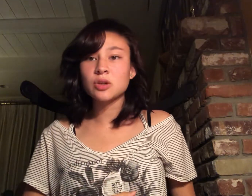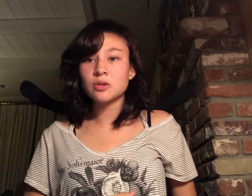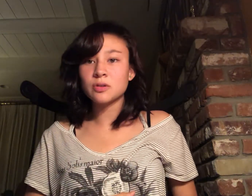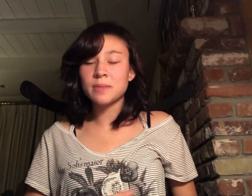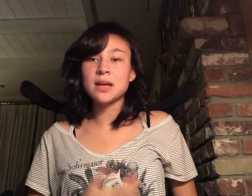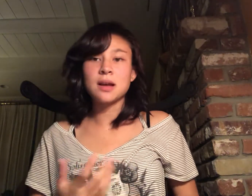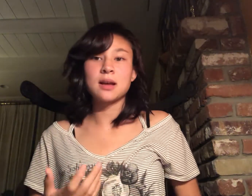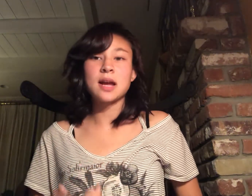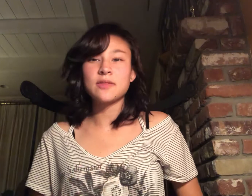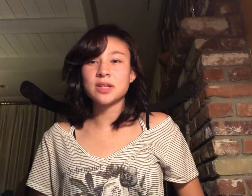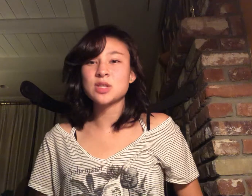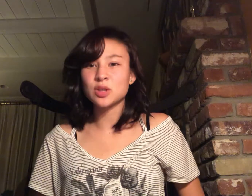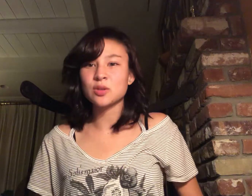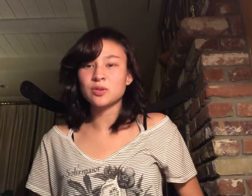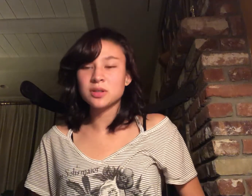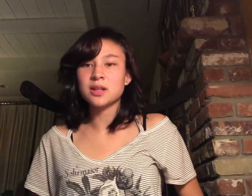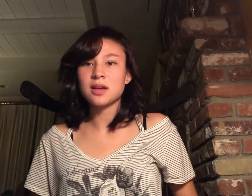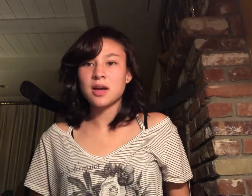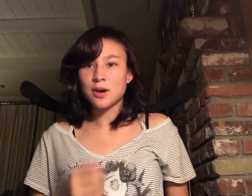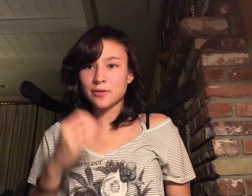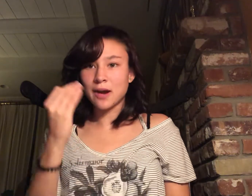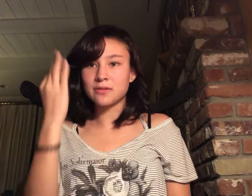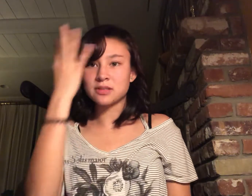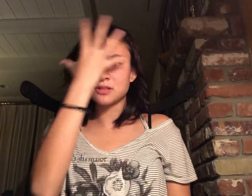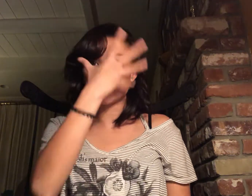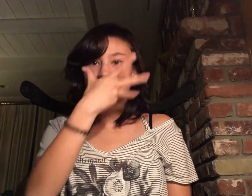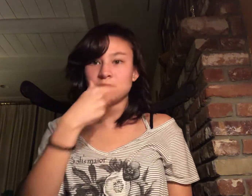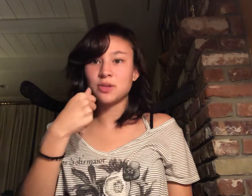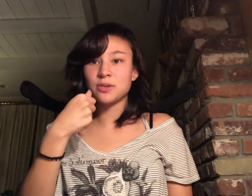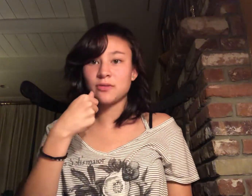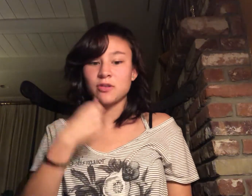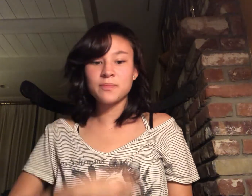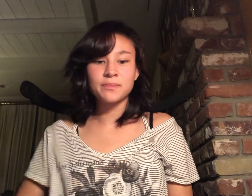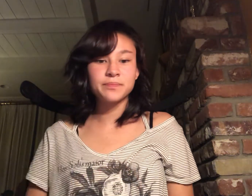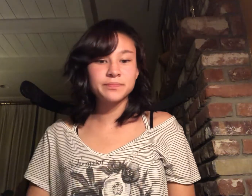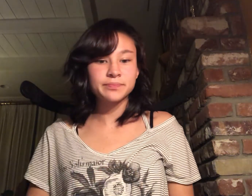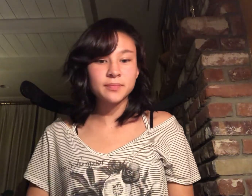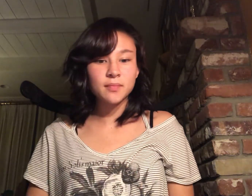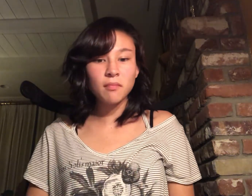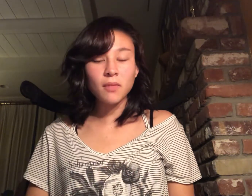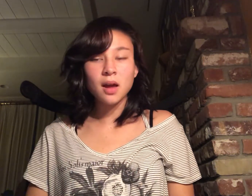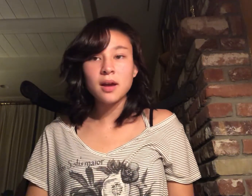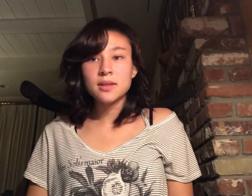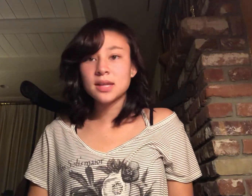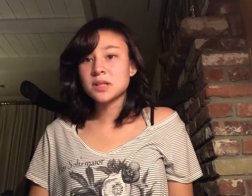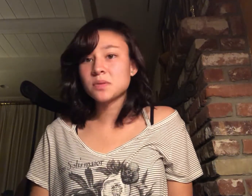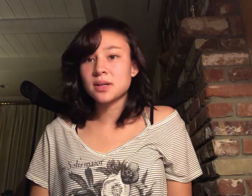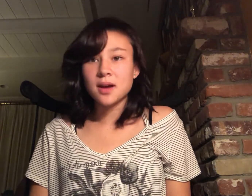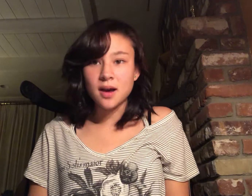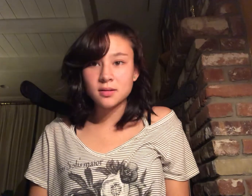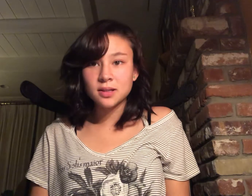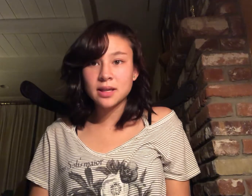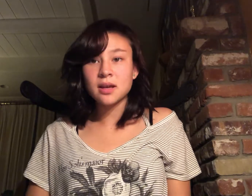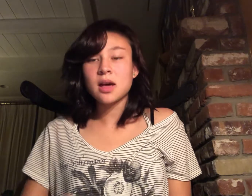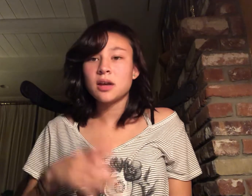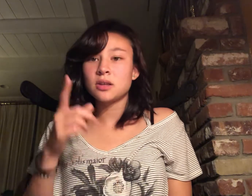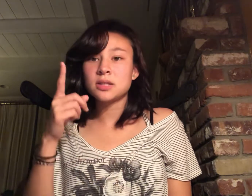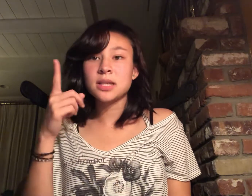circle, make kind of a circle around. So this is beautiful. The next one, ugly. It's